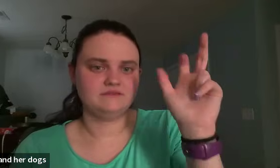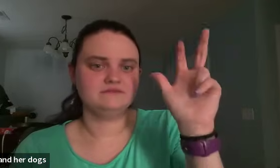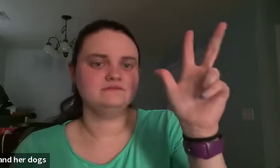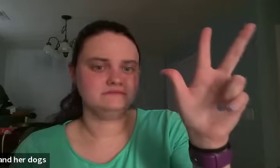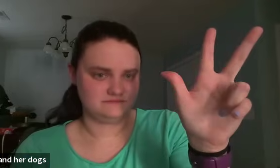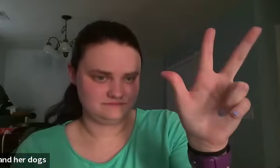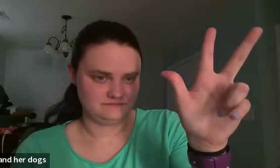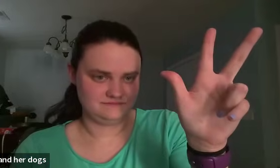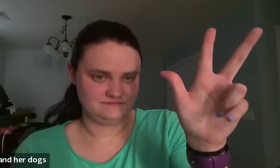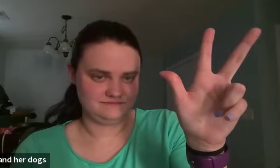3,